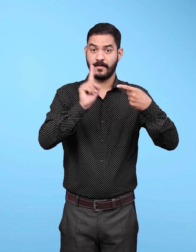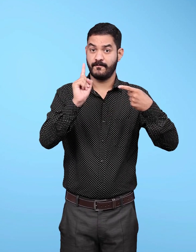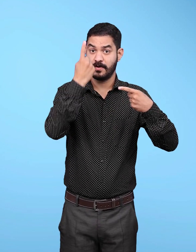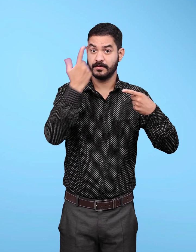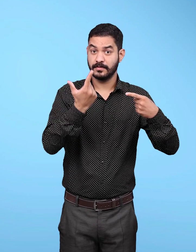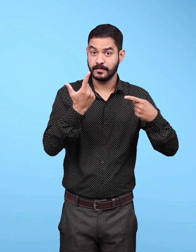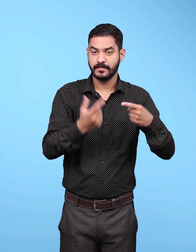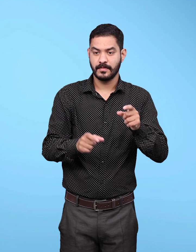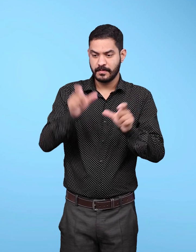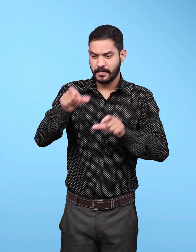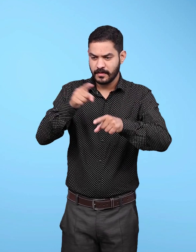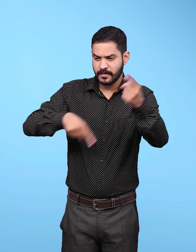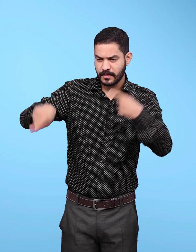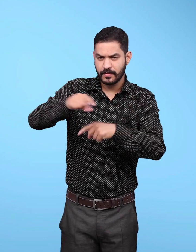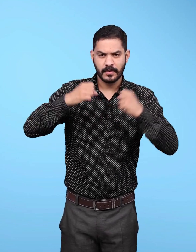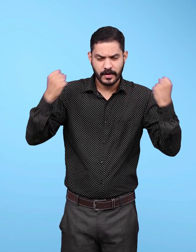Labor is provided by the people.